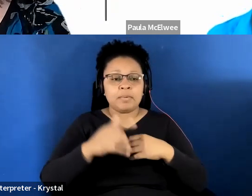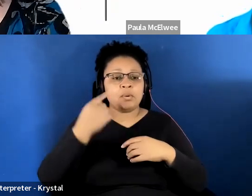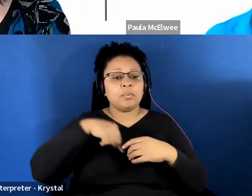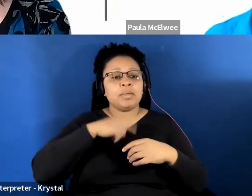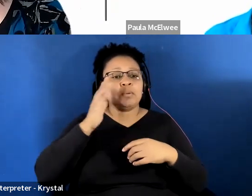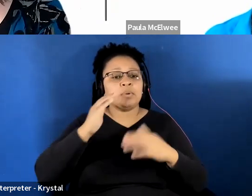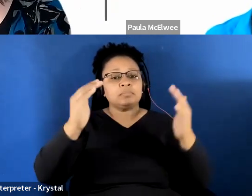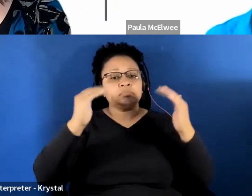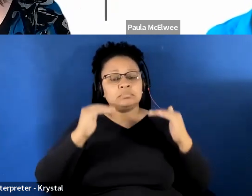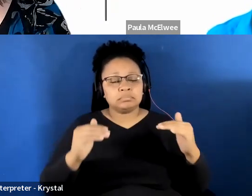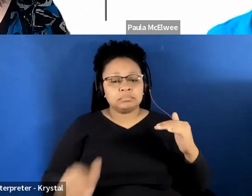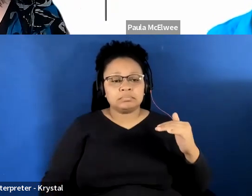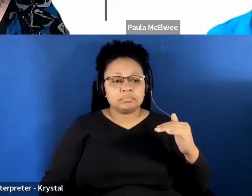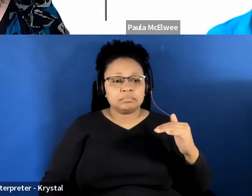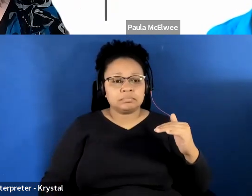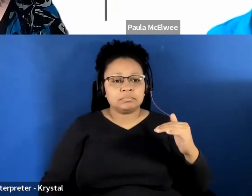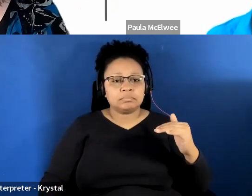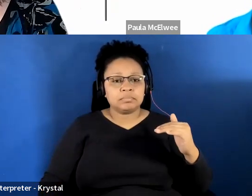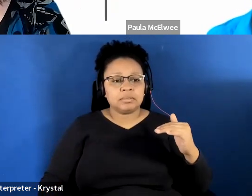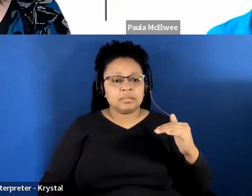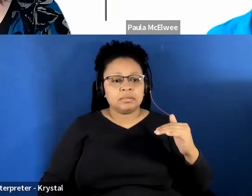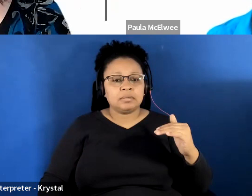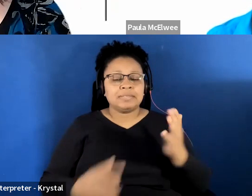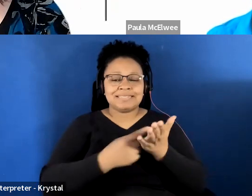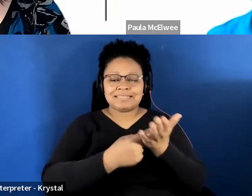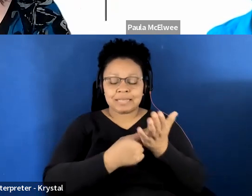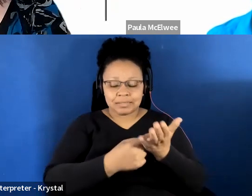move to a part of this that we feel